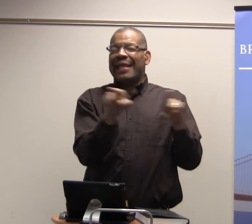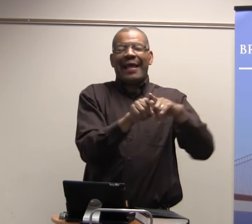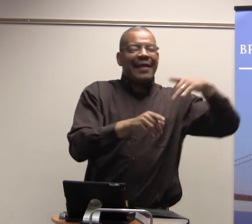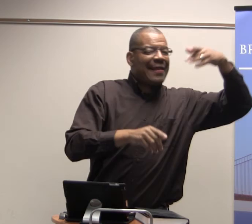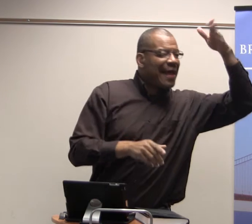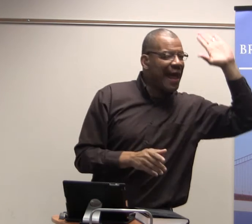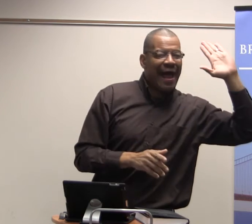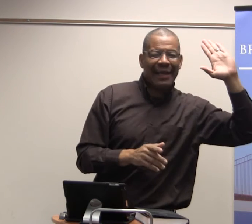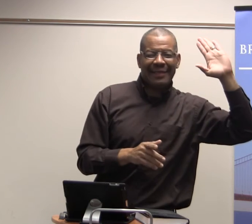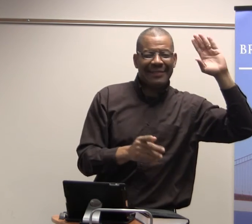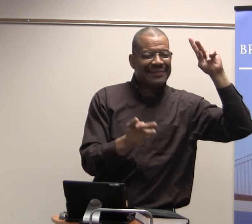like God,